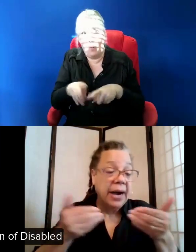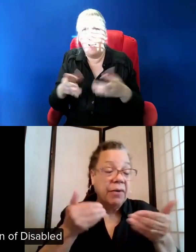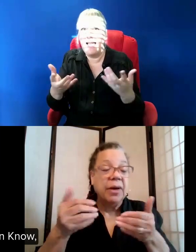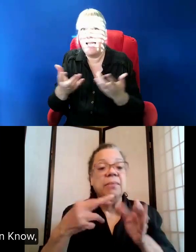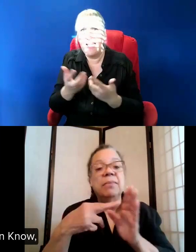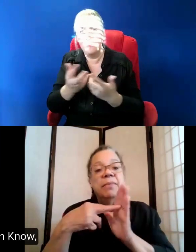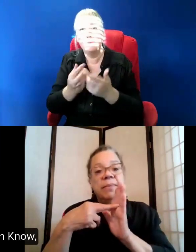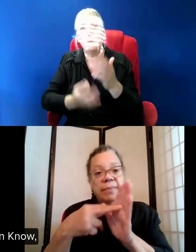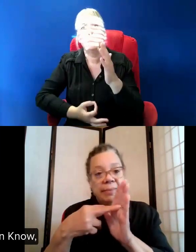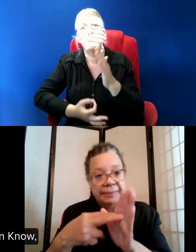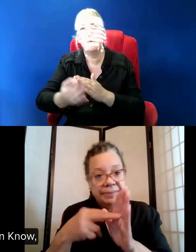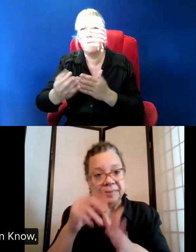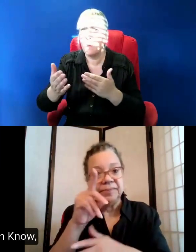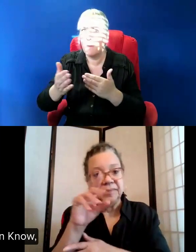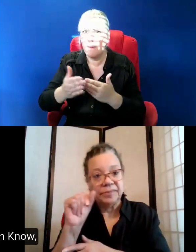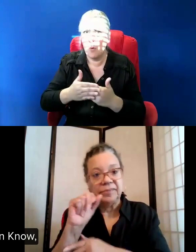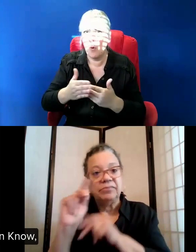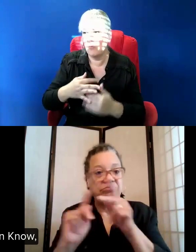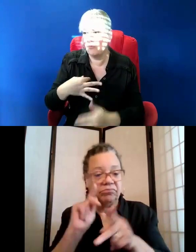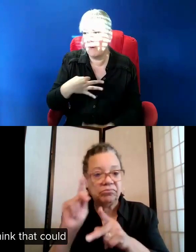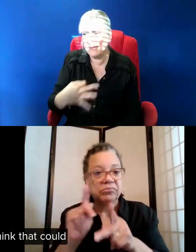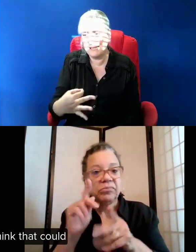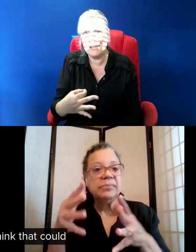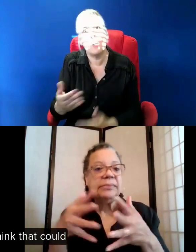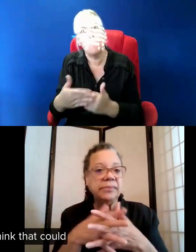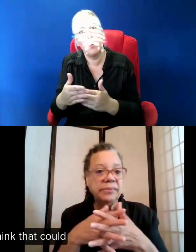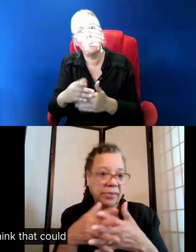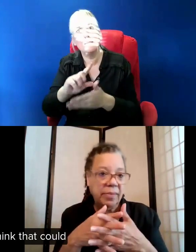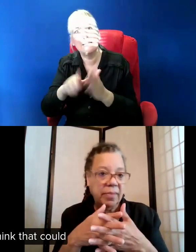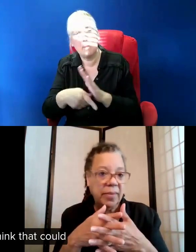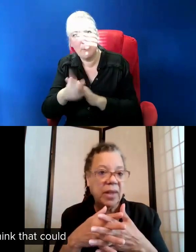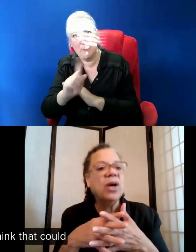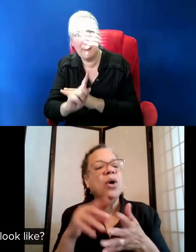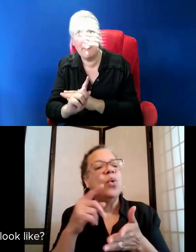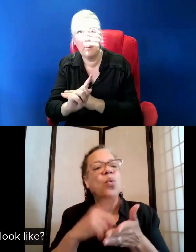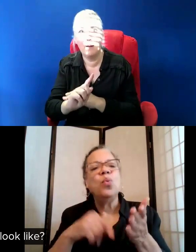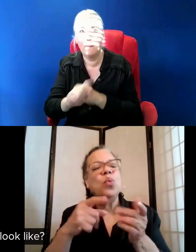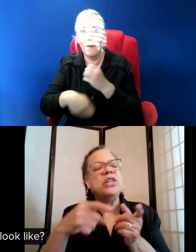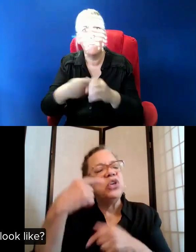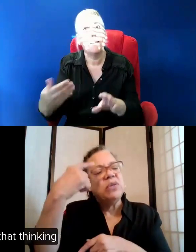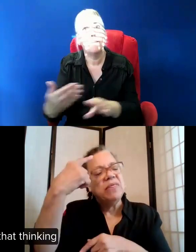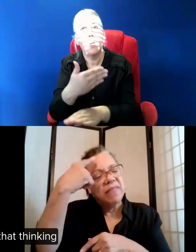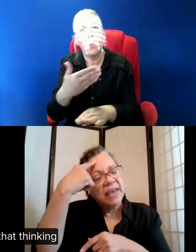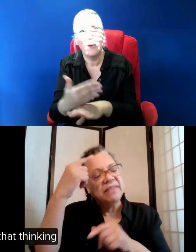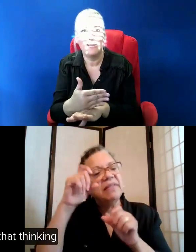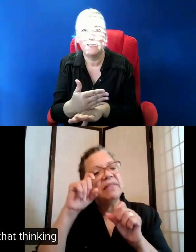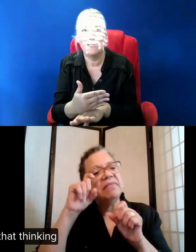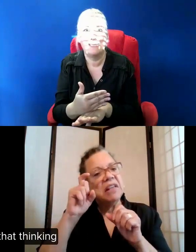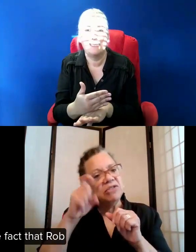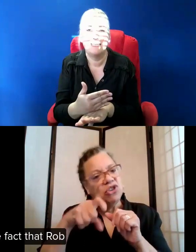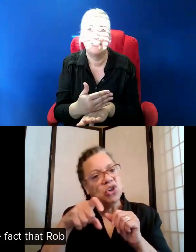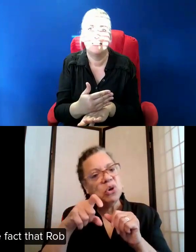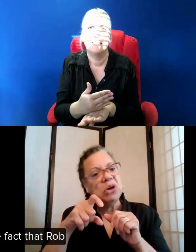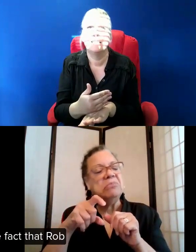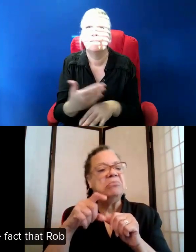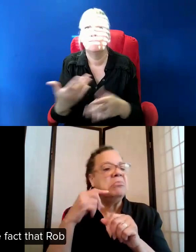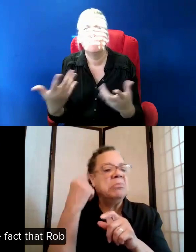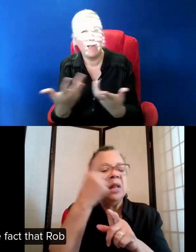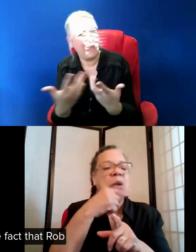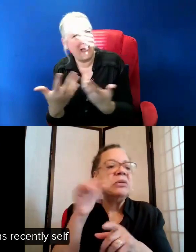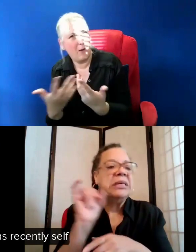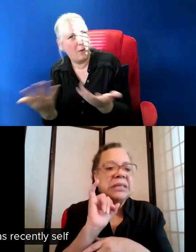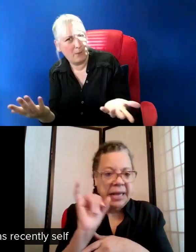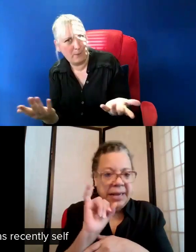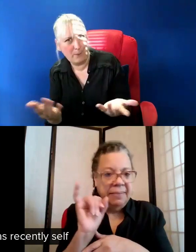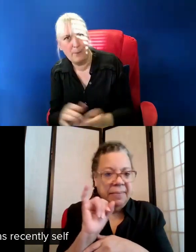of disabled people in football, you know, what do you think that could or should look like? And I share that thinking about how the fact